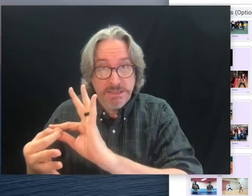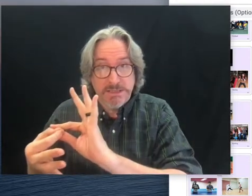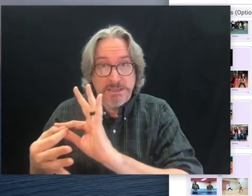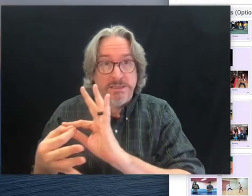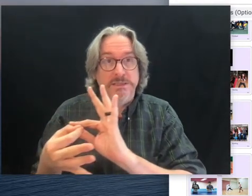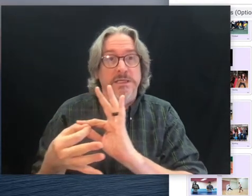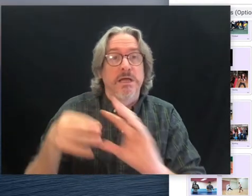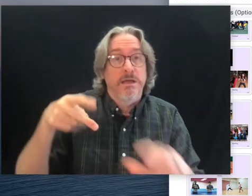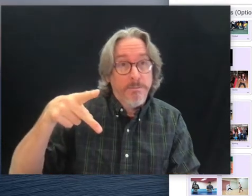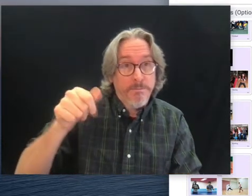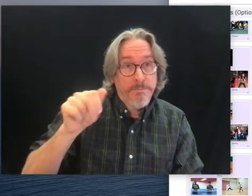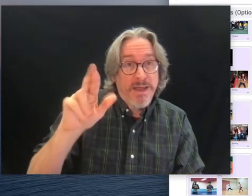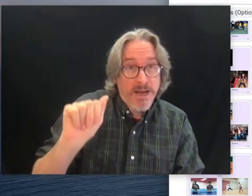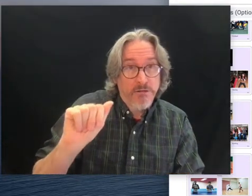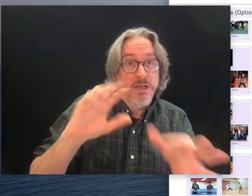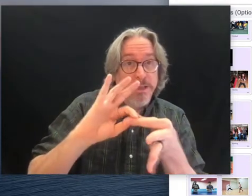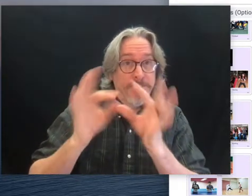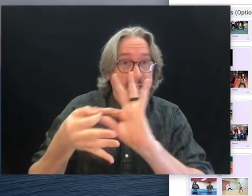Olympics,